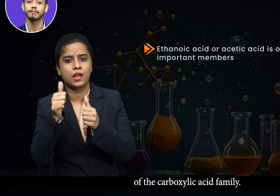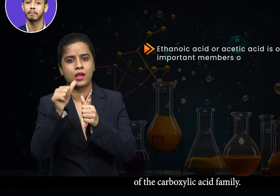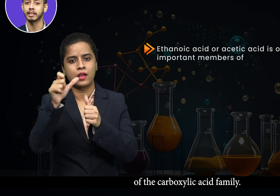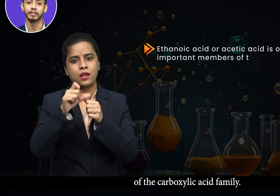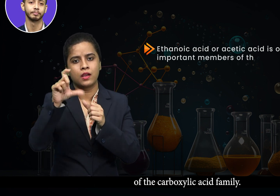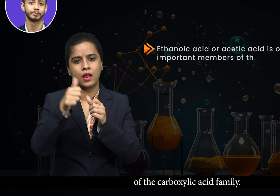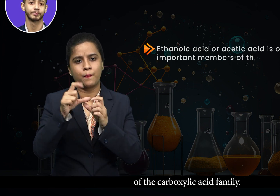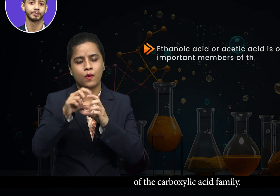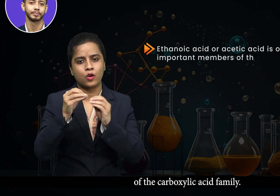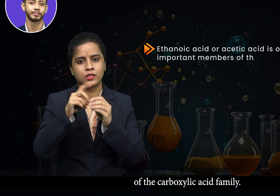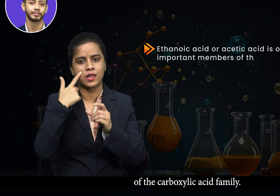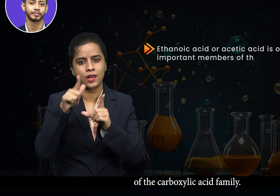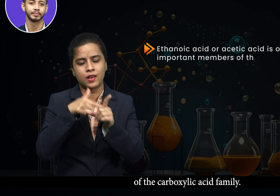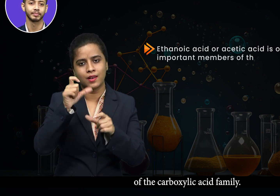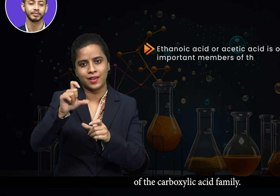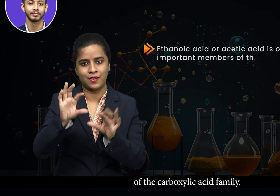acid family.